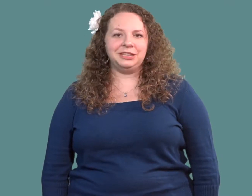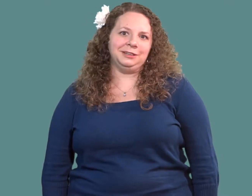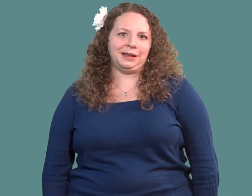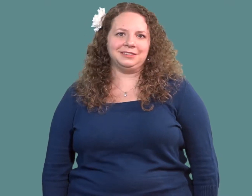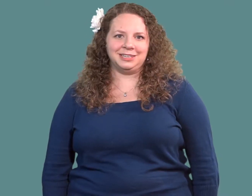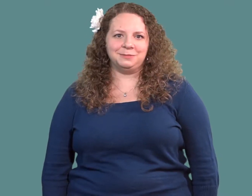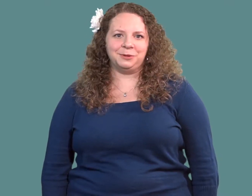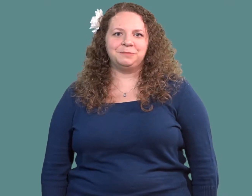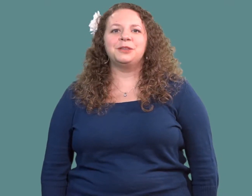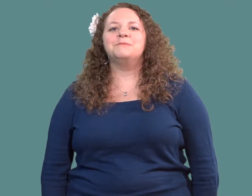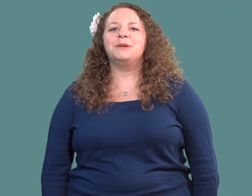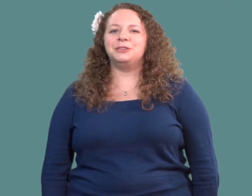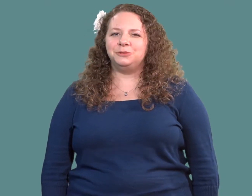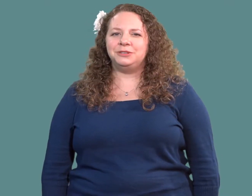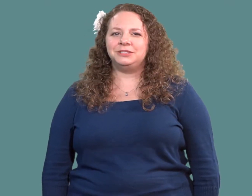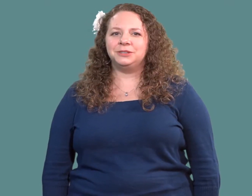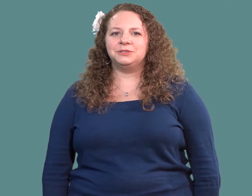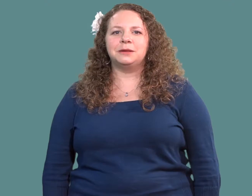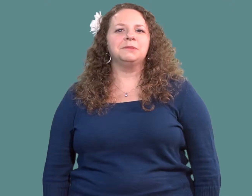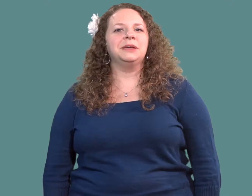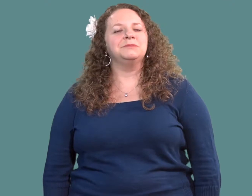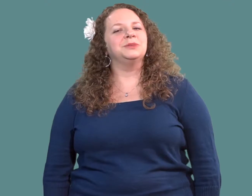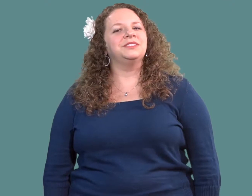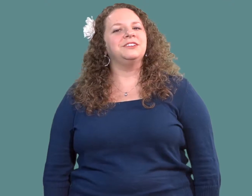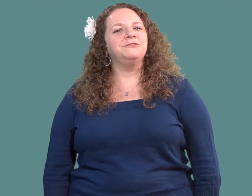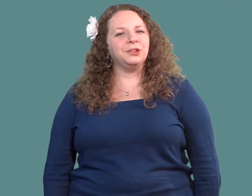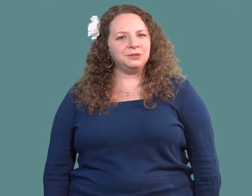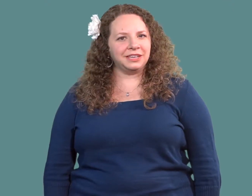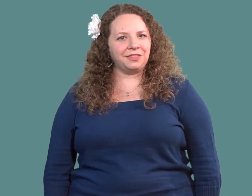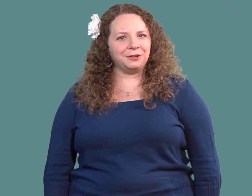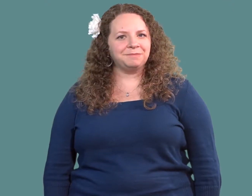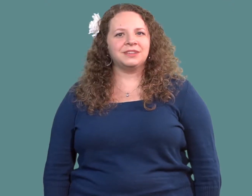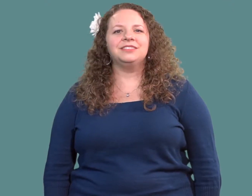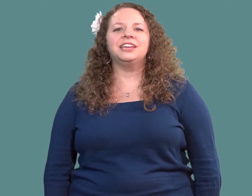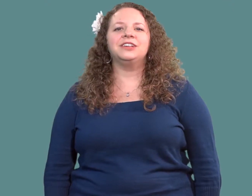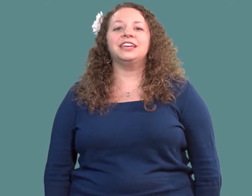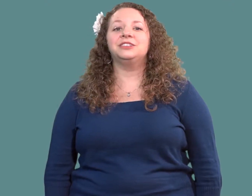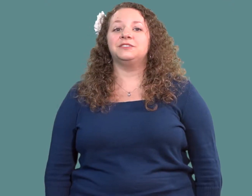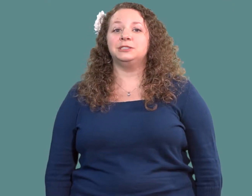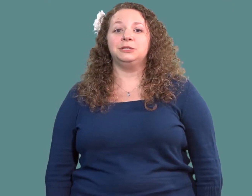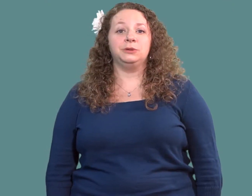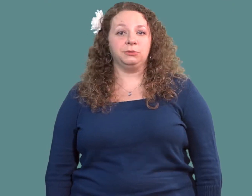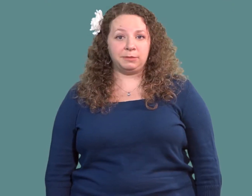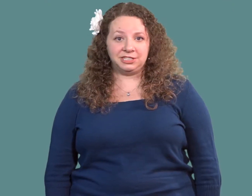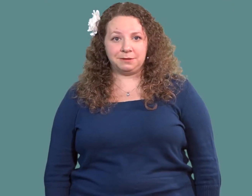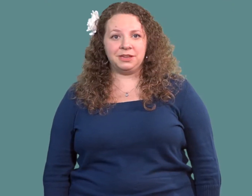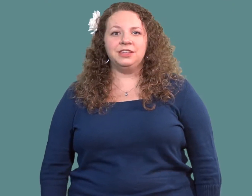completely recognizable, but you do need to loosen up a bit so that they flow together. Think of it like the difference between a rubber stamp that